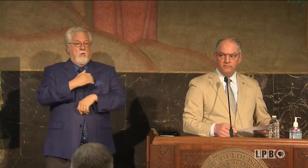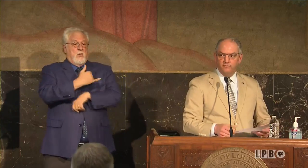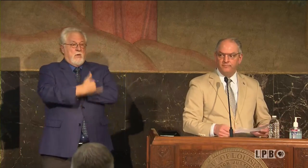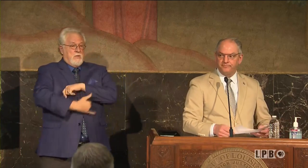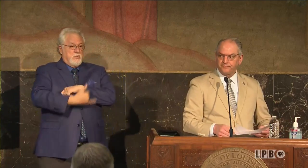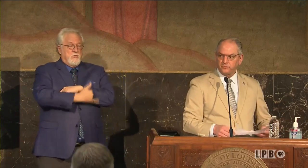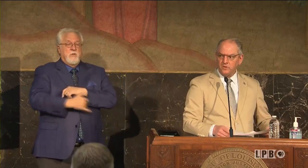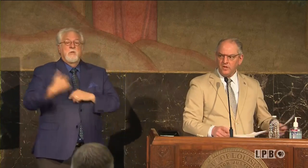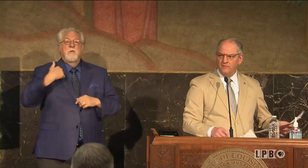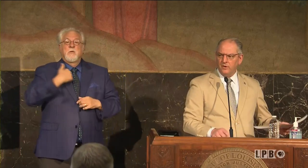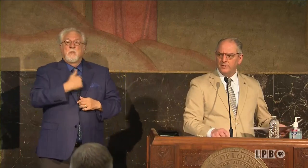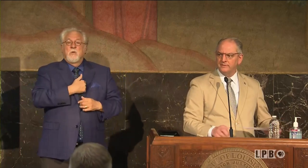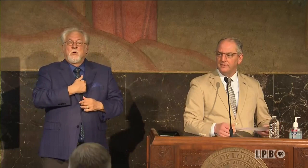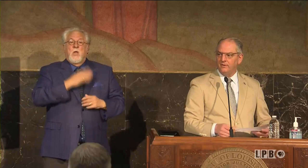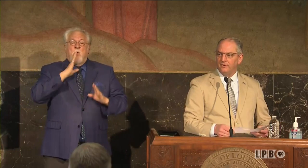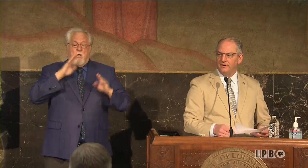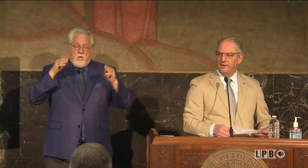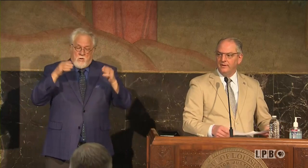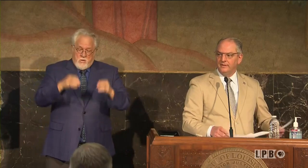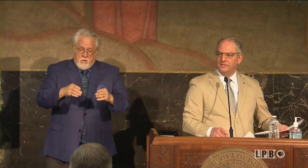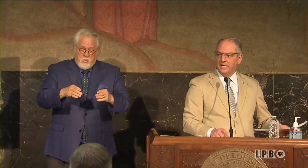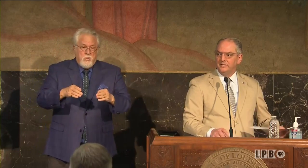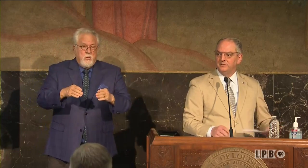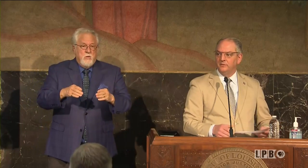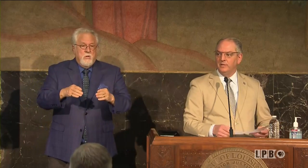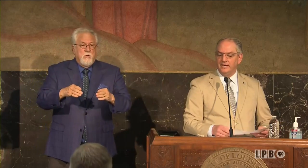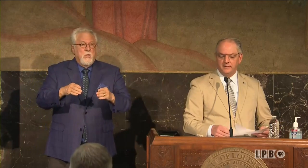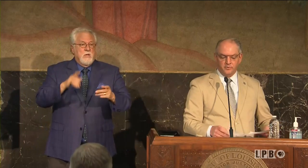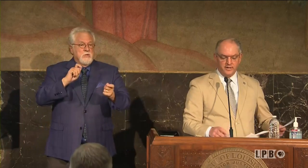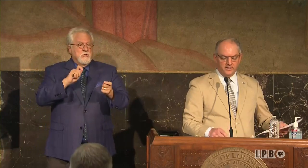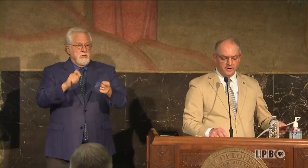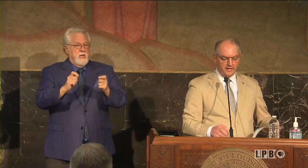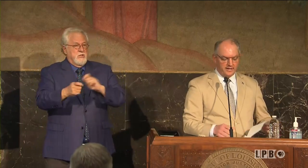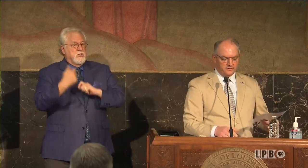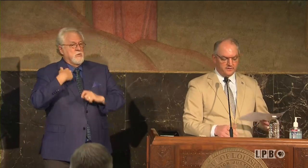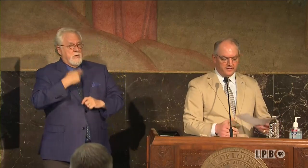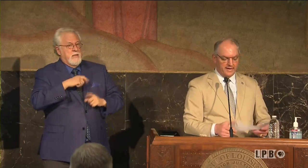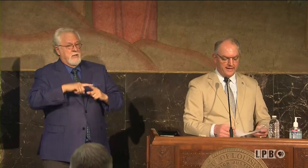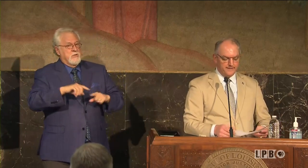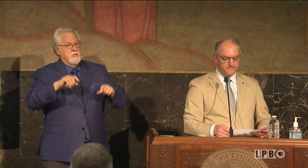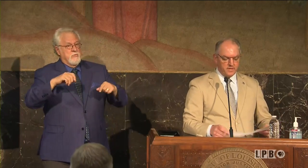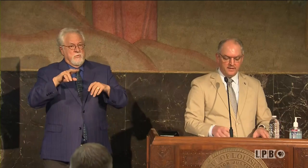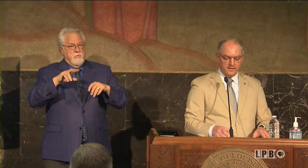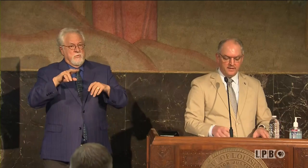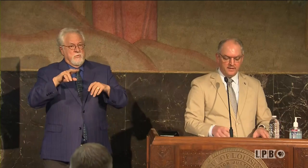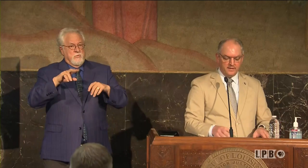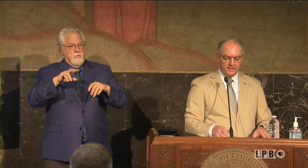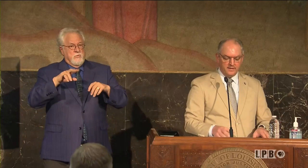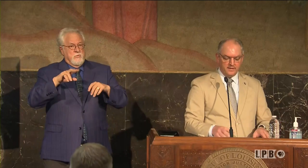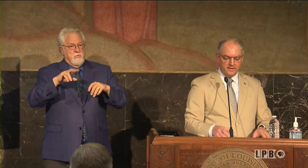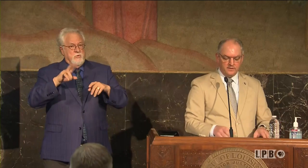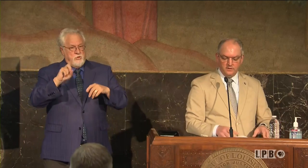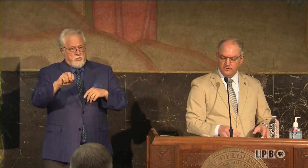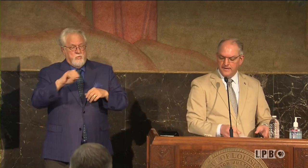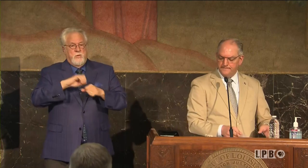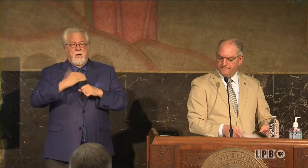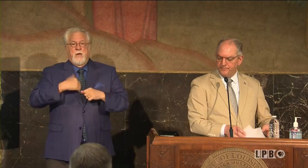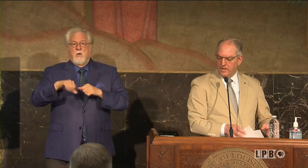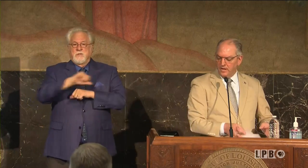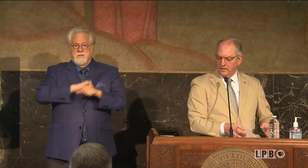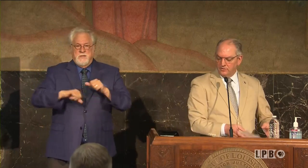would focus on the changes that we need to bring in our society. Those